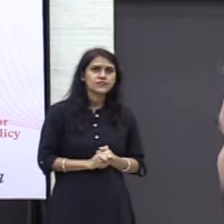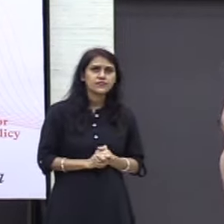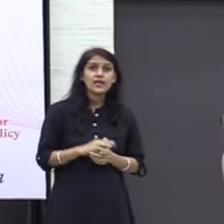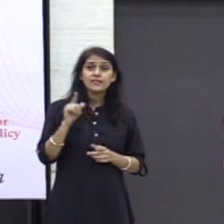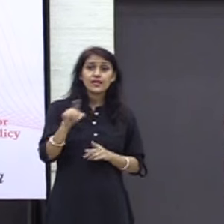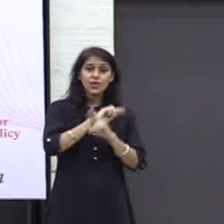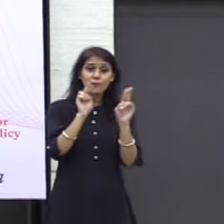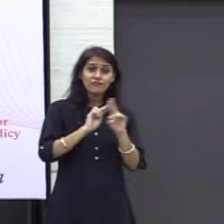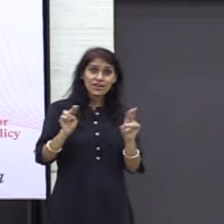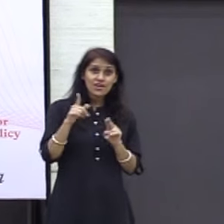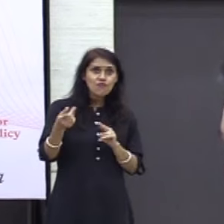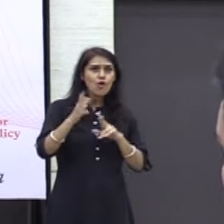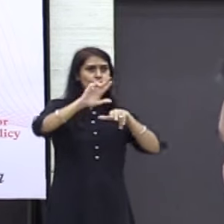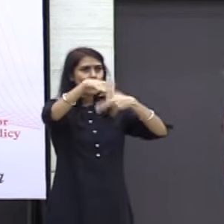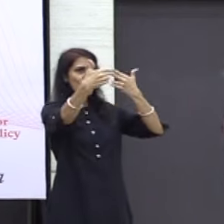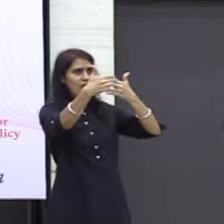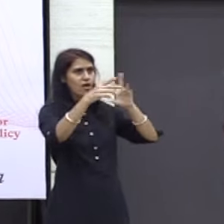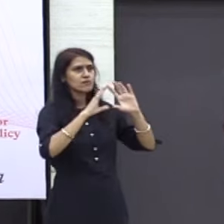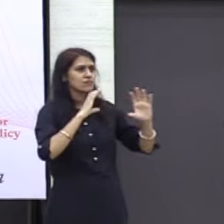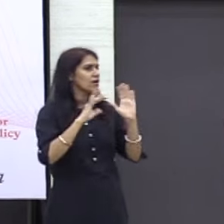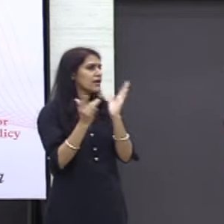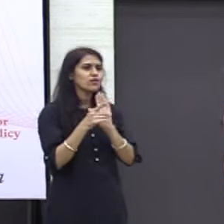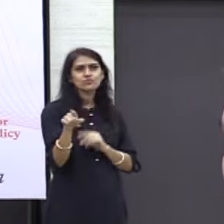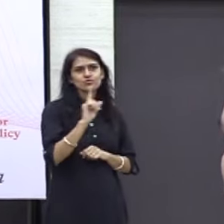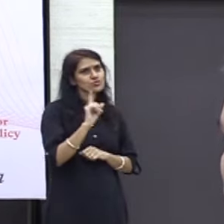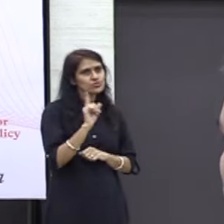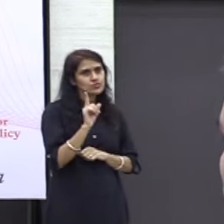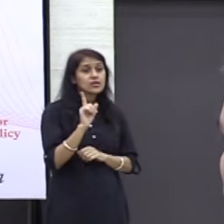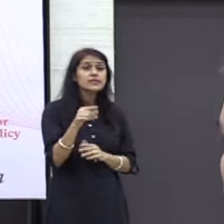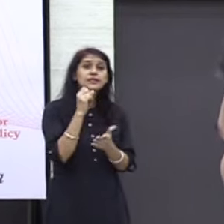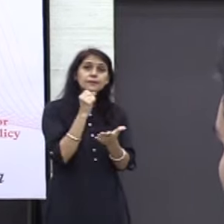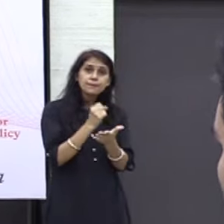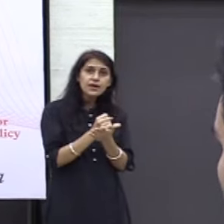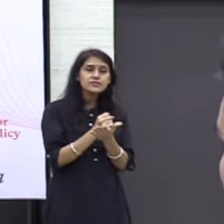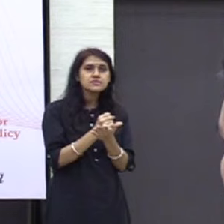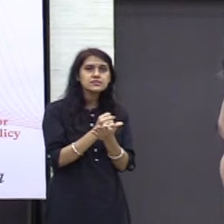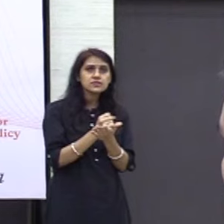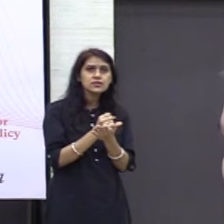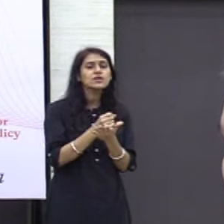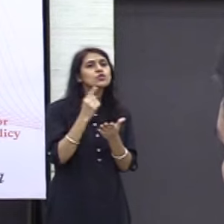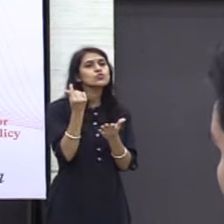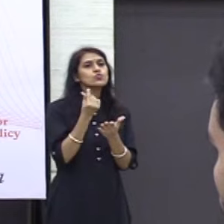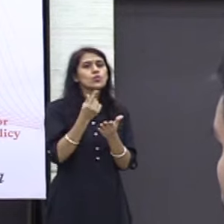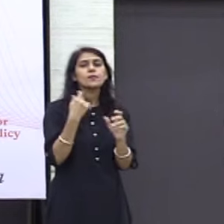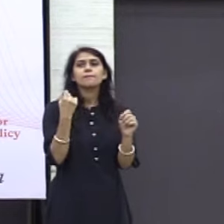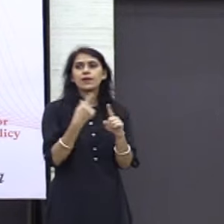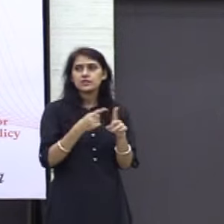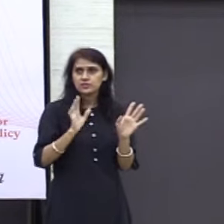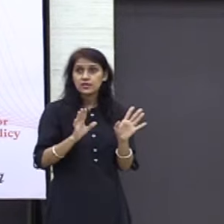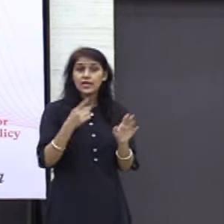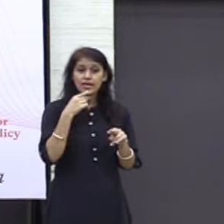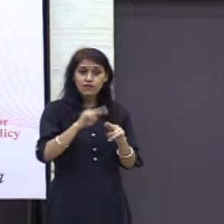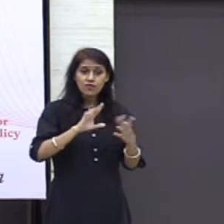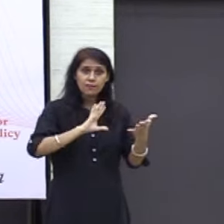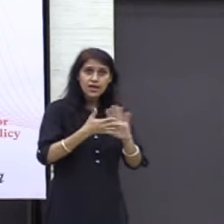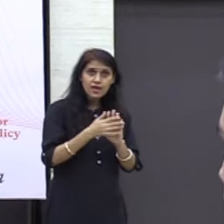can't be done through video conferencing and use of technology. Technology should be used, must be used. For example, if you have to